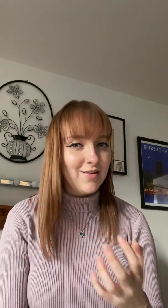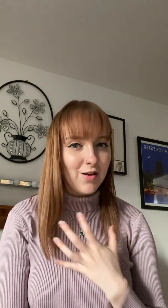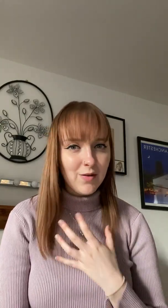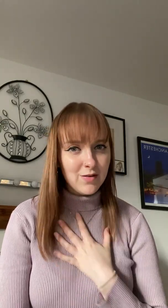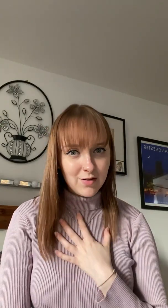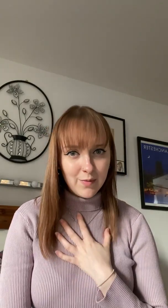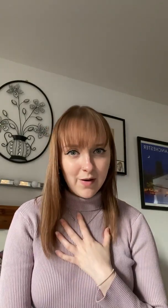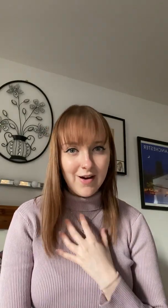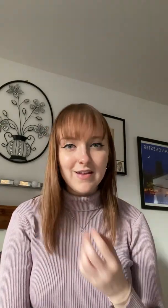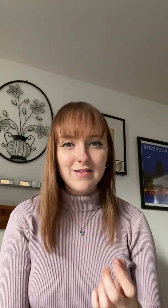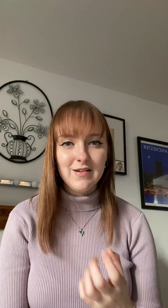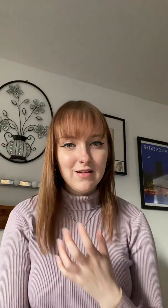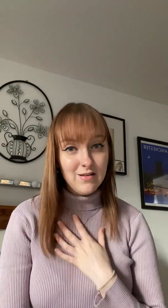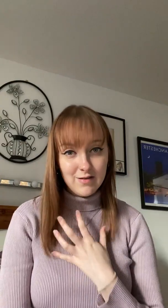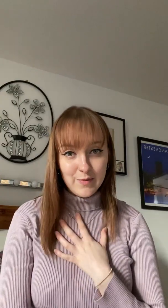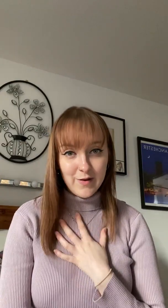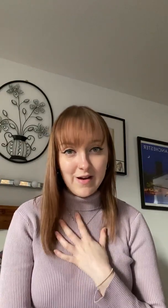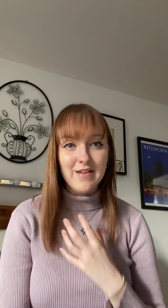So surprised, surprised.